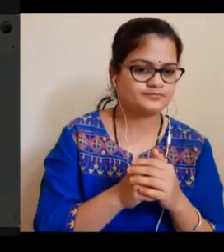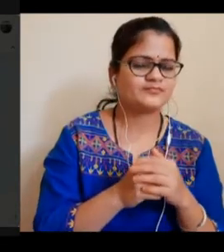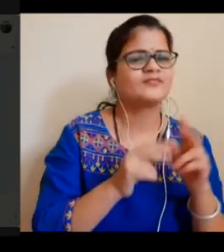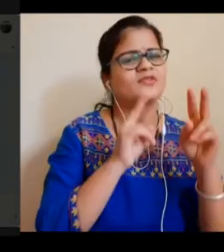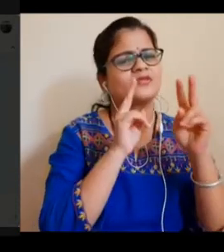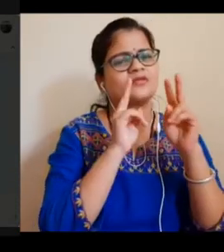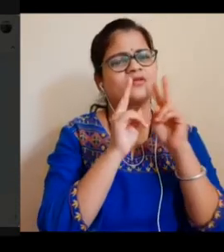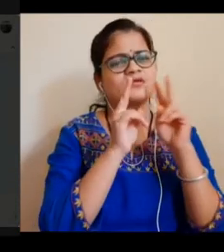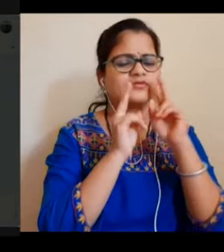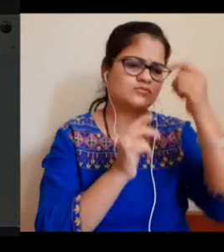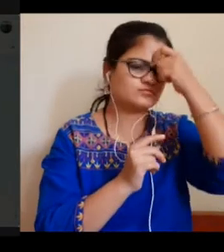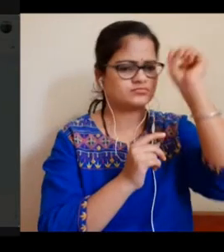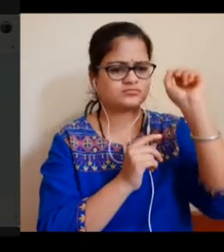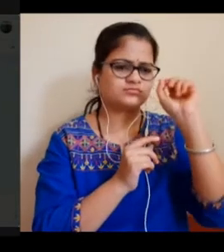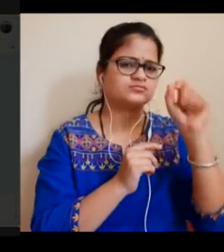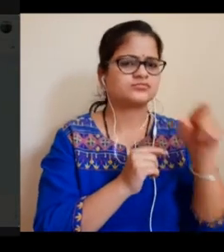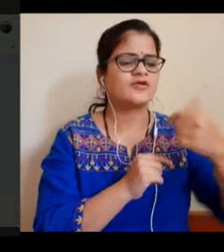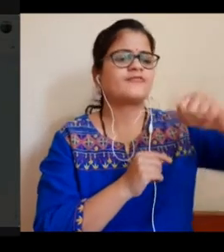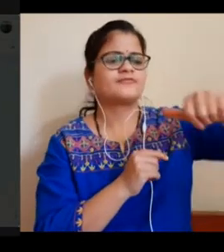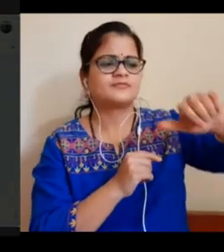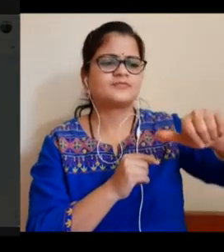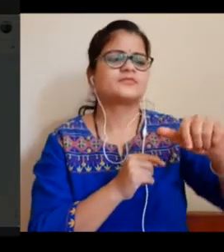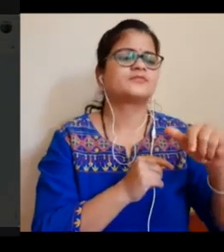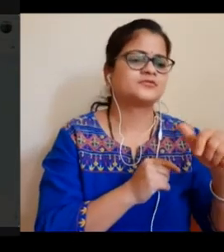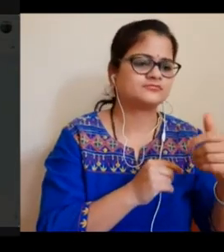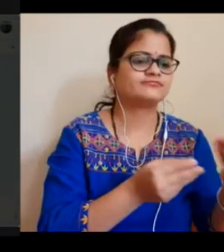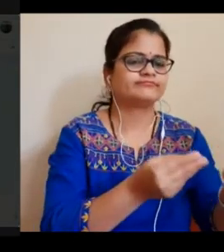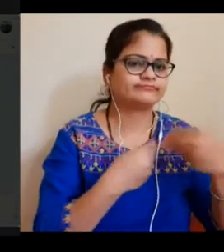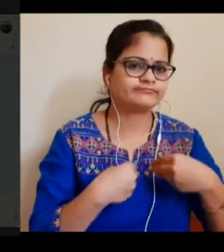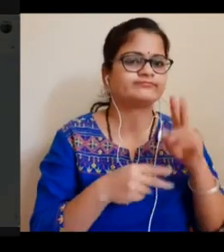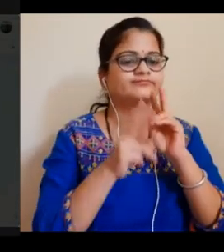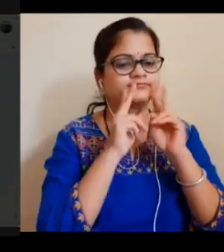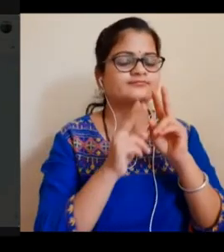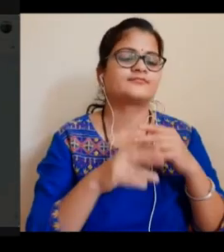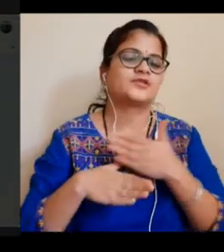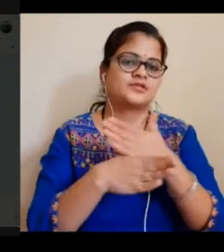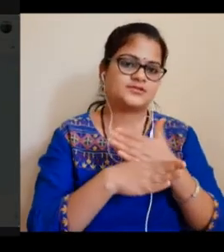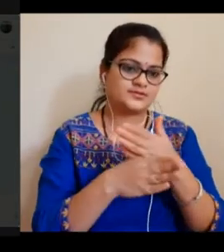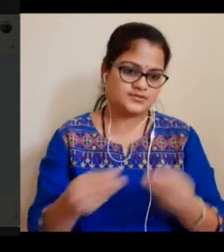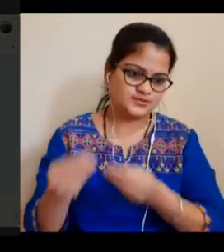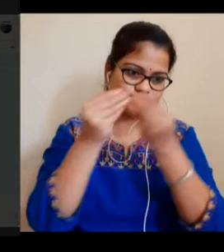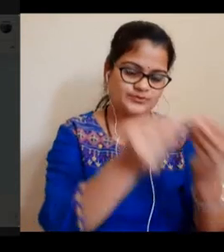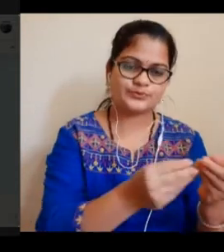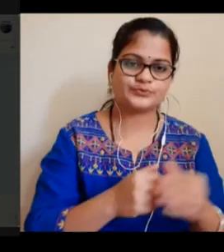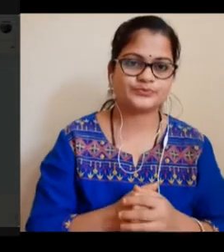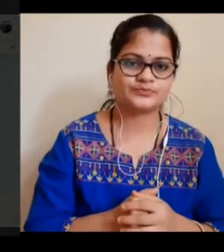you can only message. That's okay, Manju. You can message your feedback, but I will share it with you.